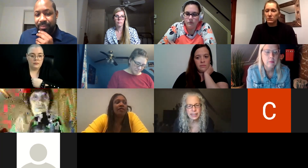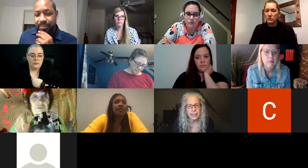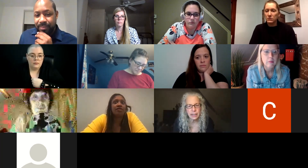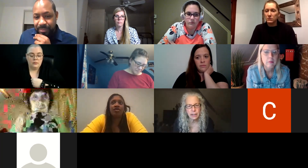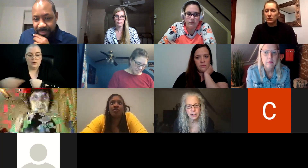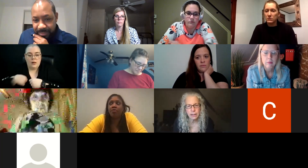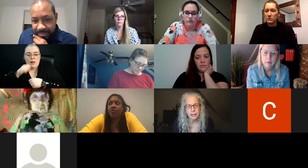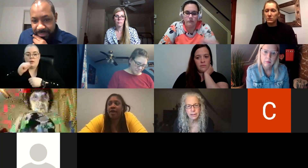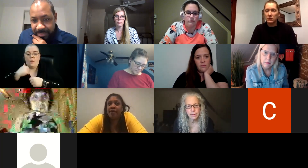it.